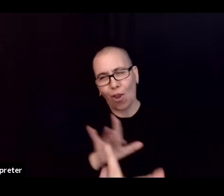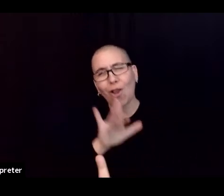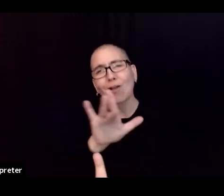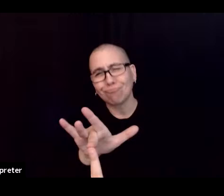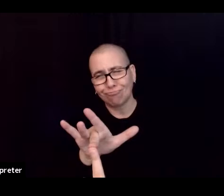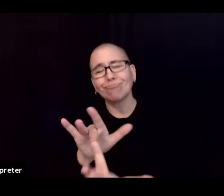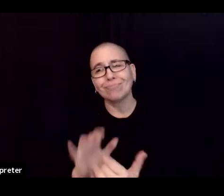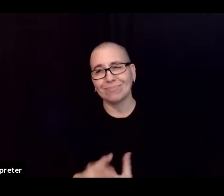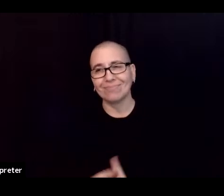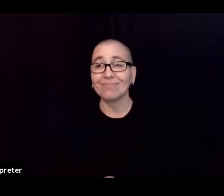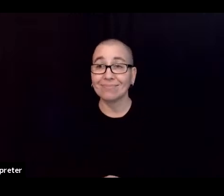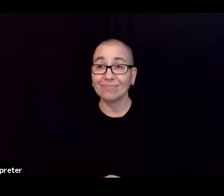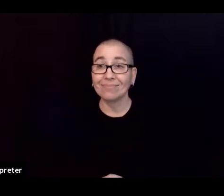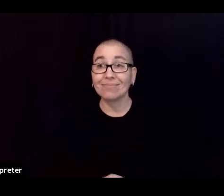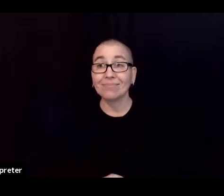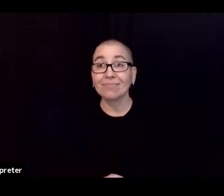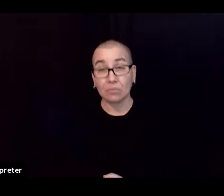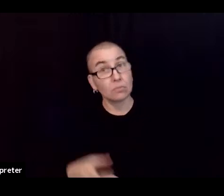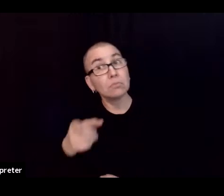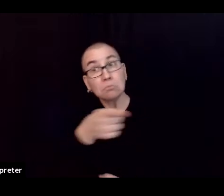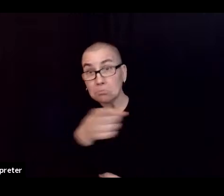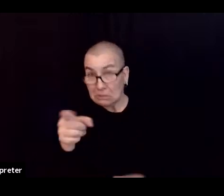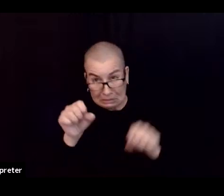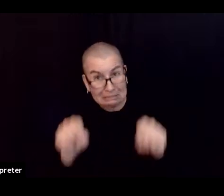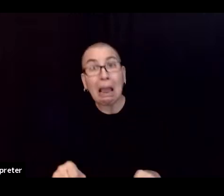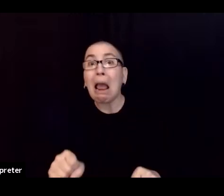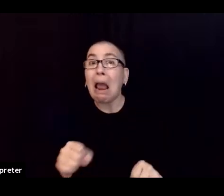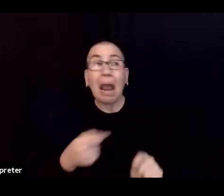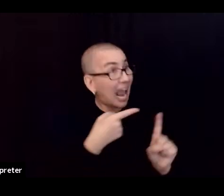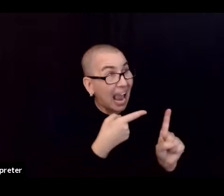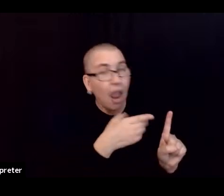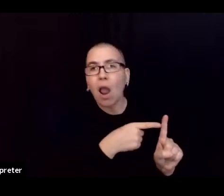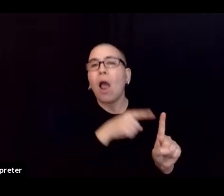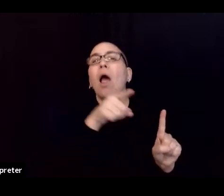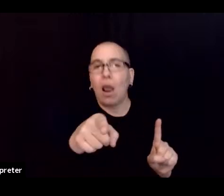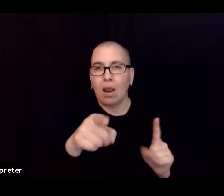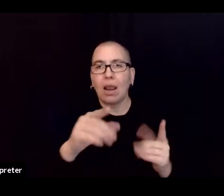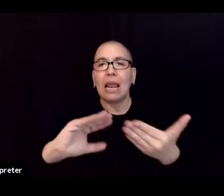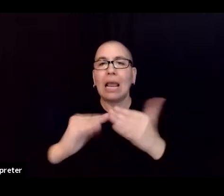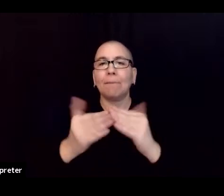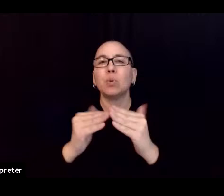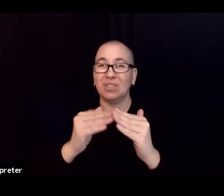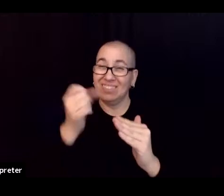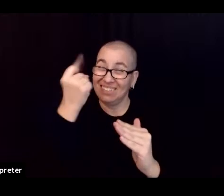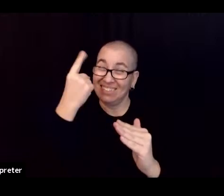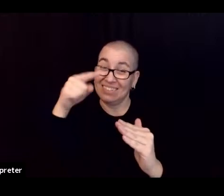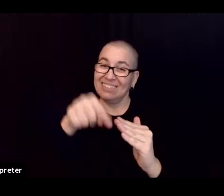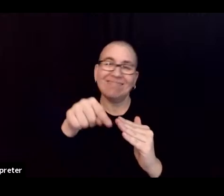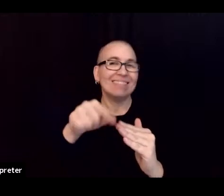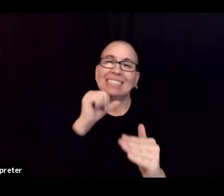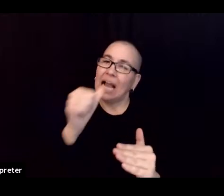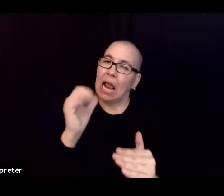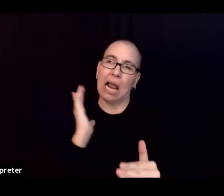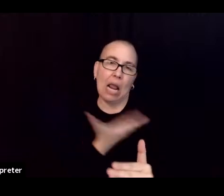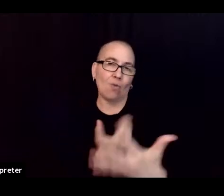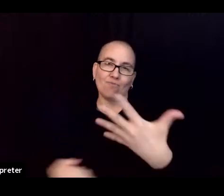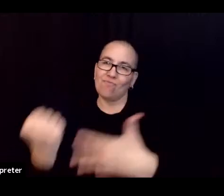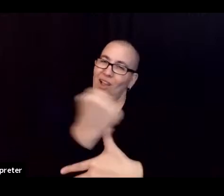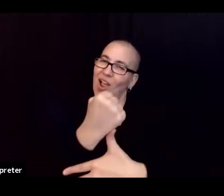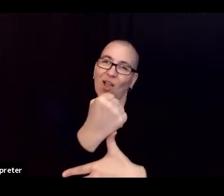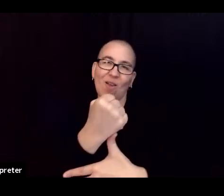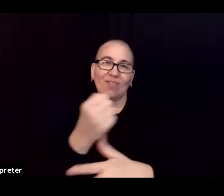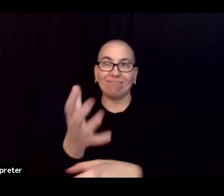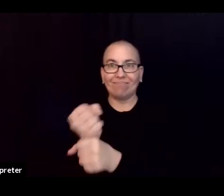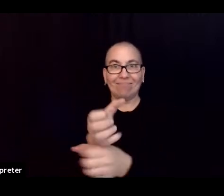pharmacy, but that we don't expect that will be the main route, as opposed to some of these